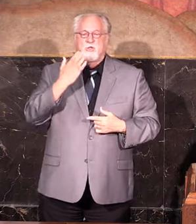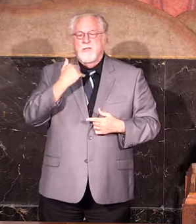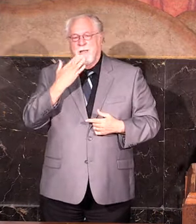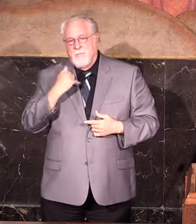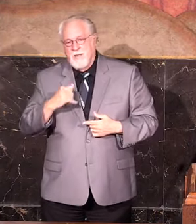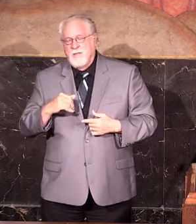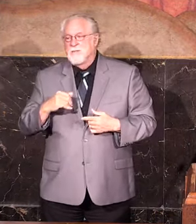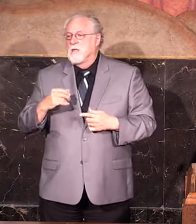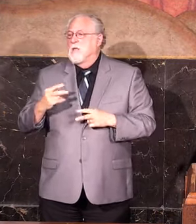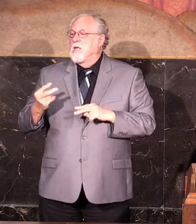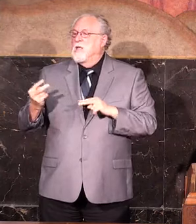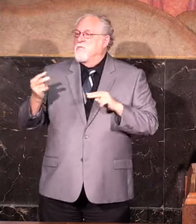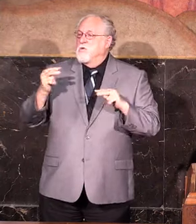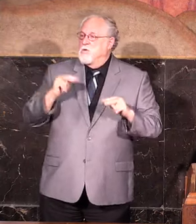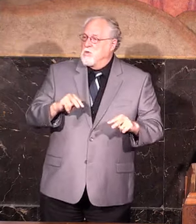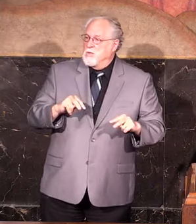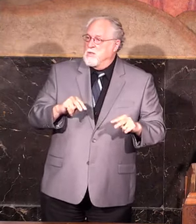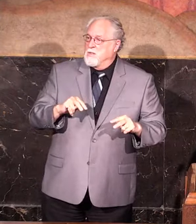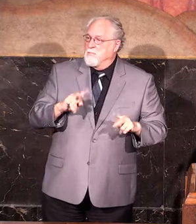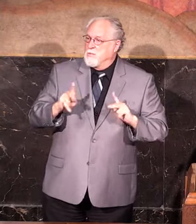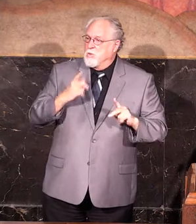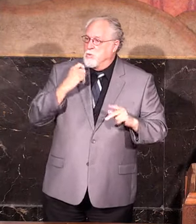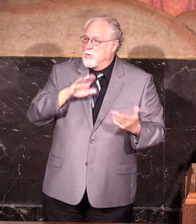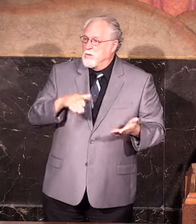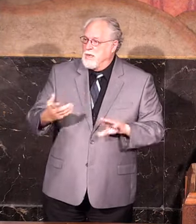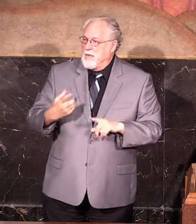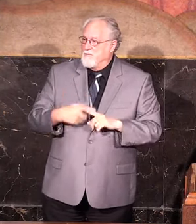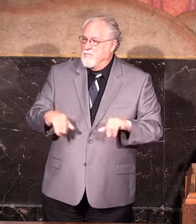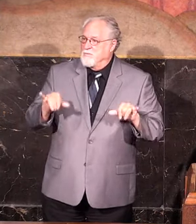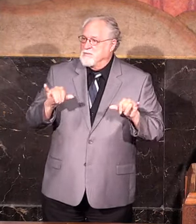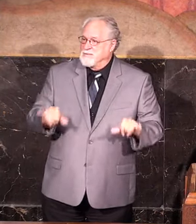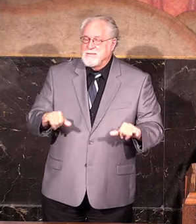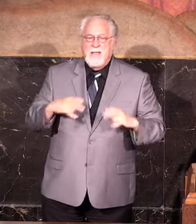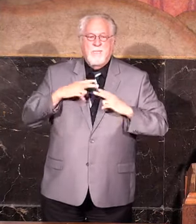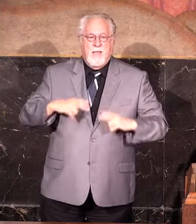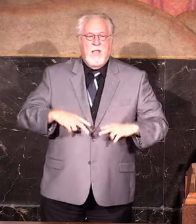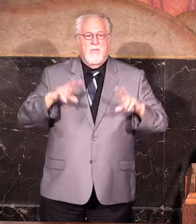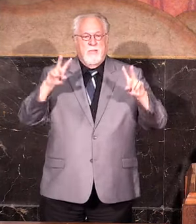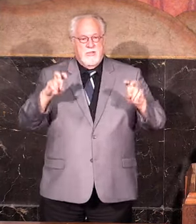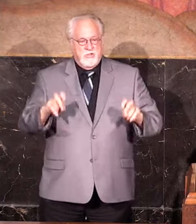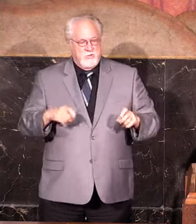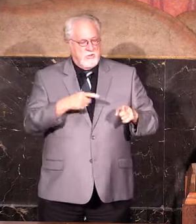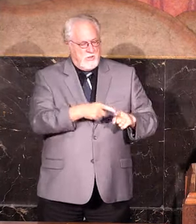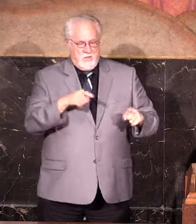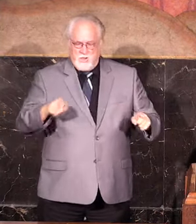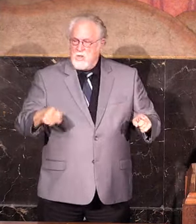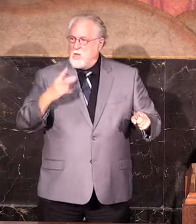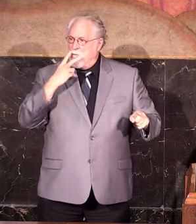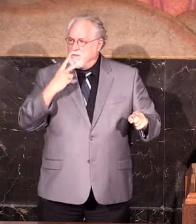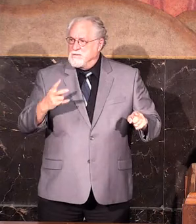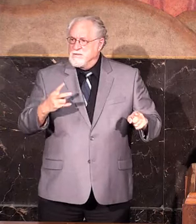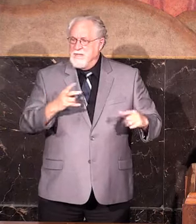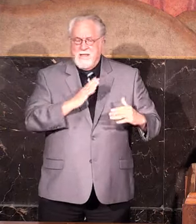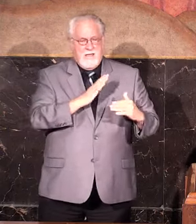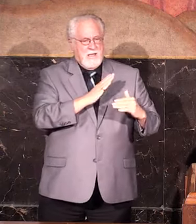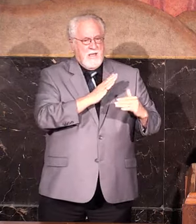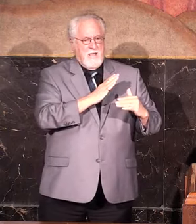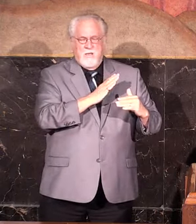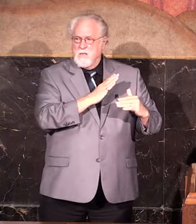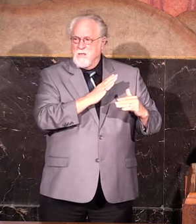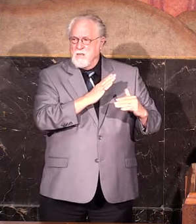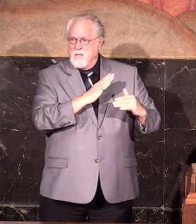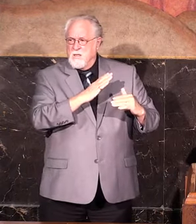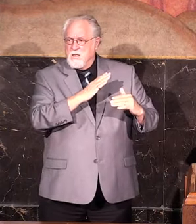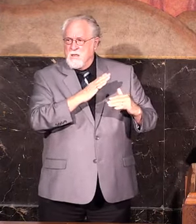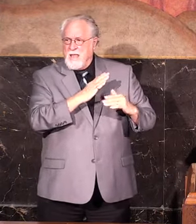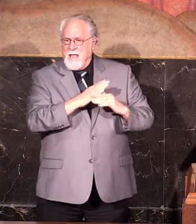2019 and 2018 of people who died from those same health issues, are we seeing an above average number in 2020 of people who